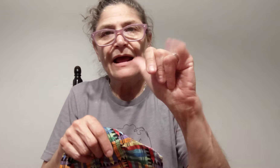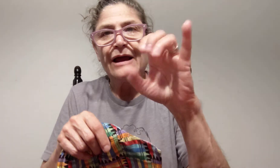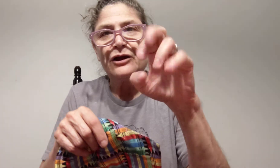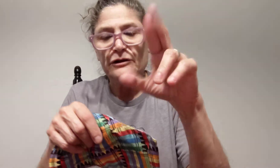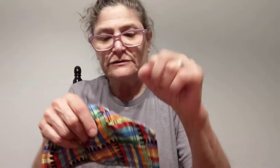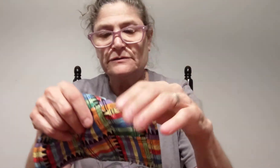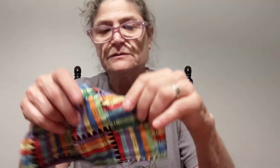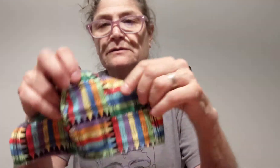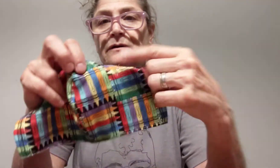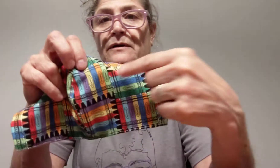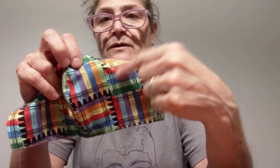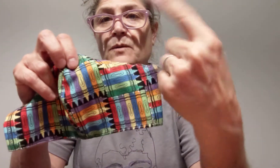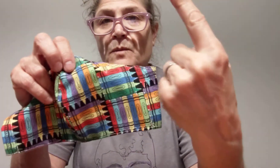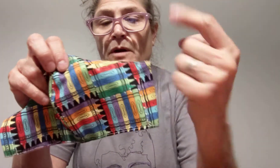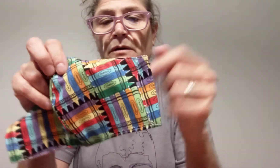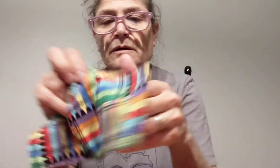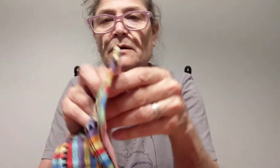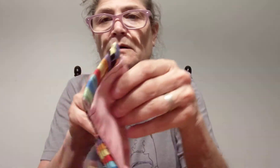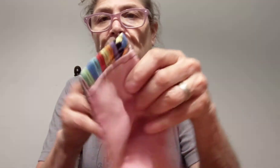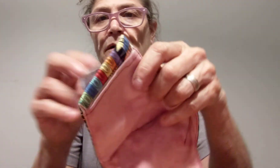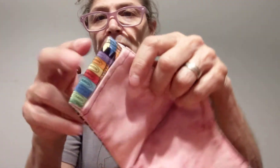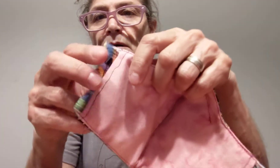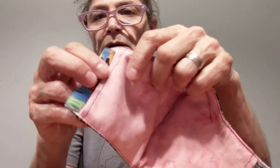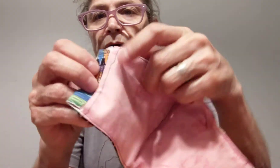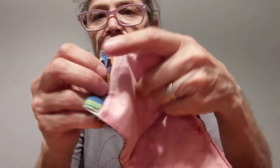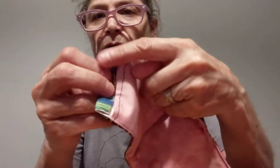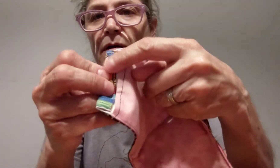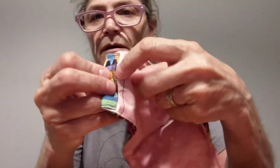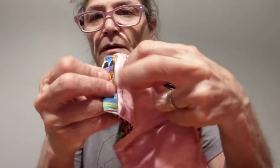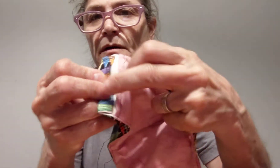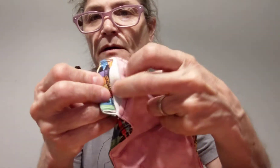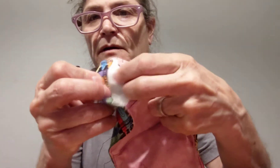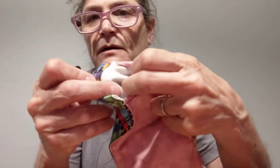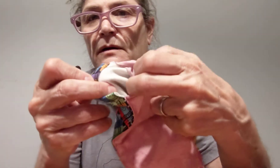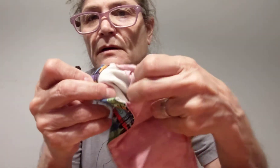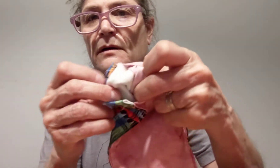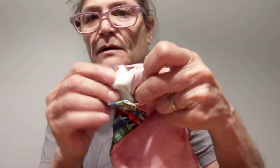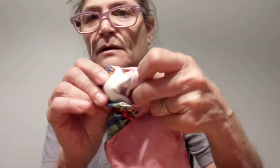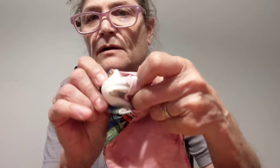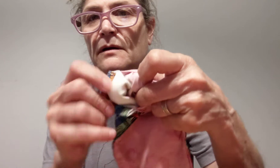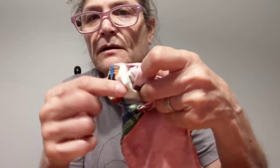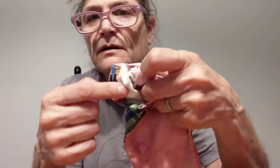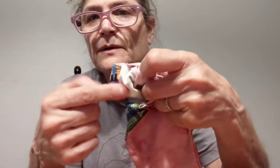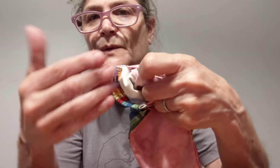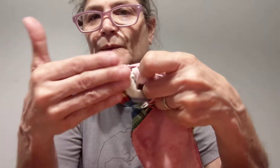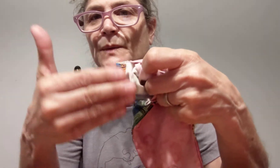It's a long tank. Ten! I gained 3 pounds in Paris. 3 pounds!